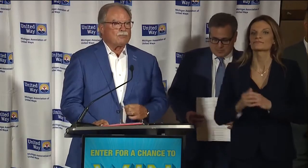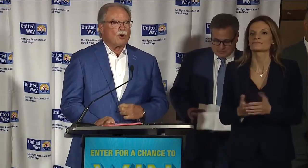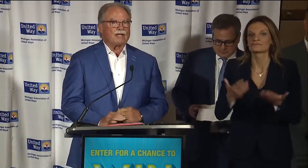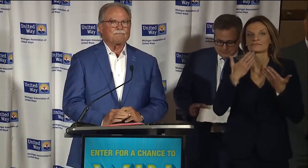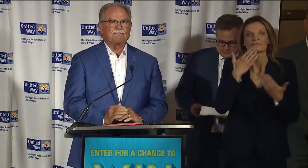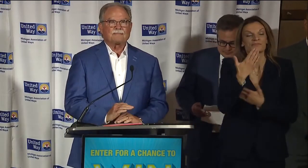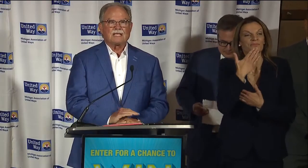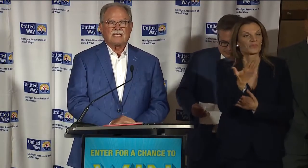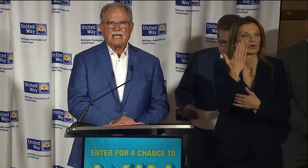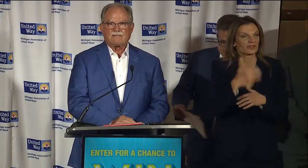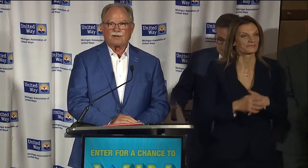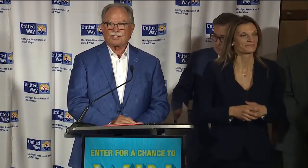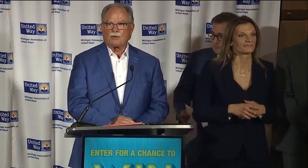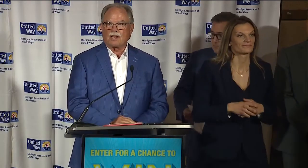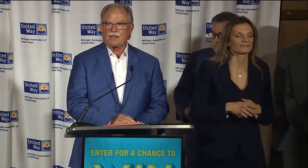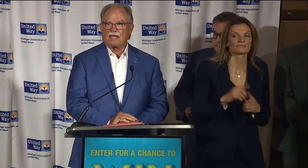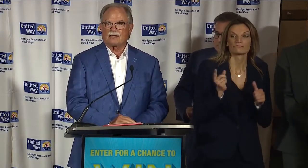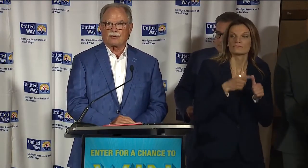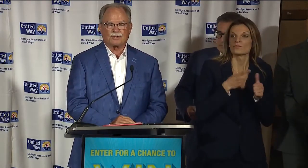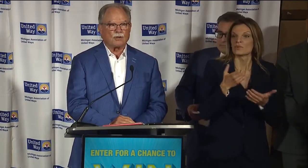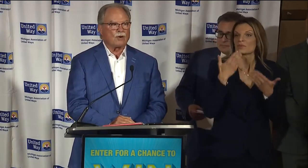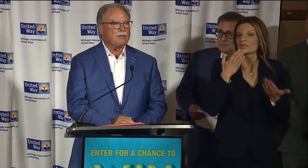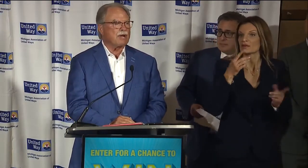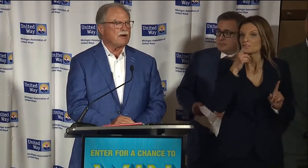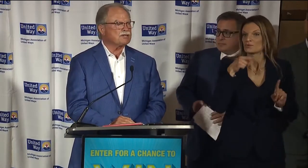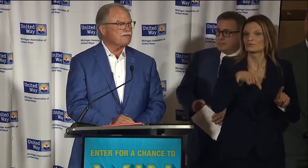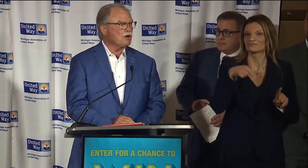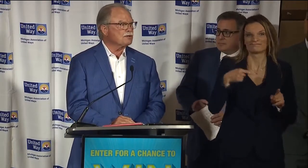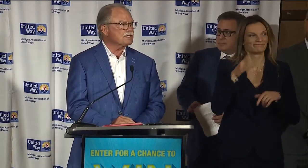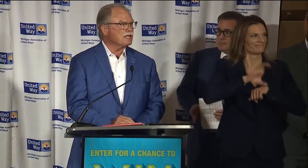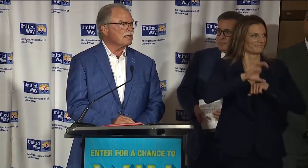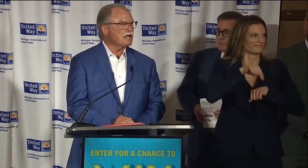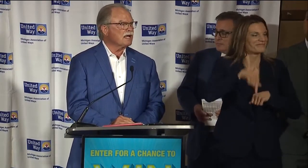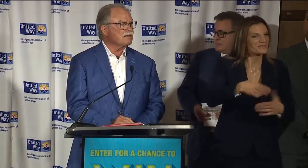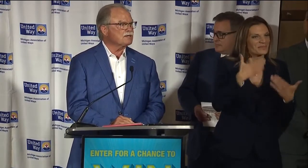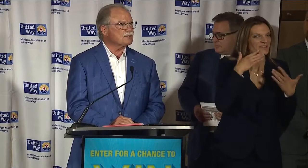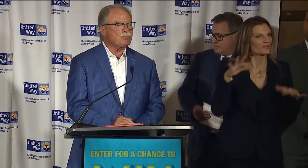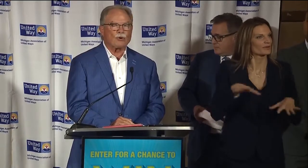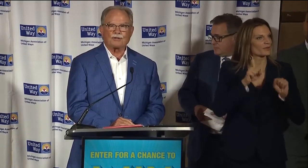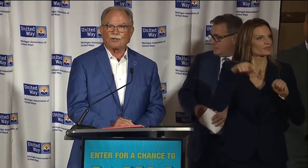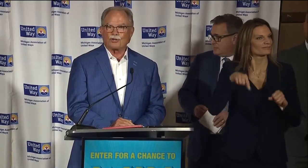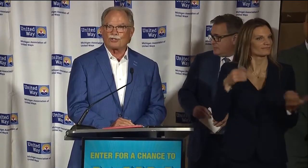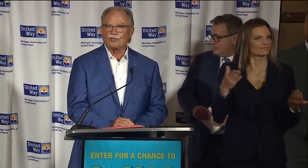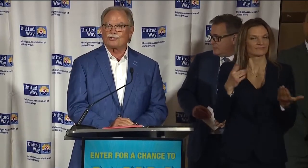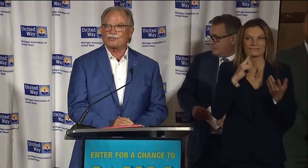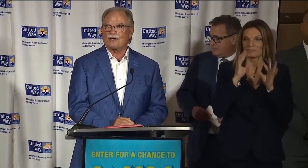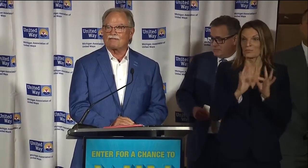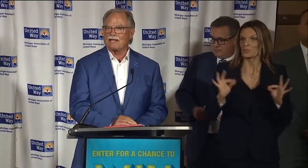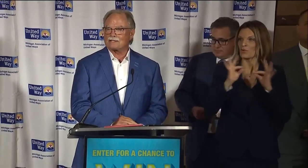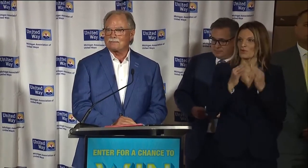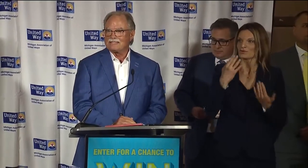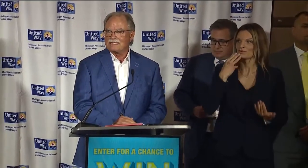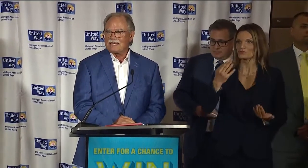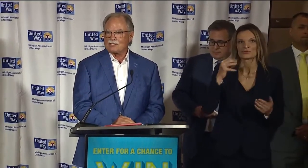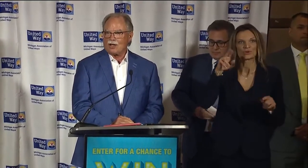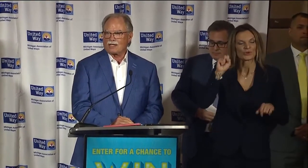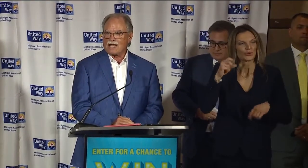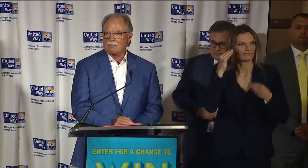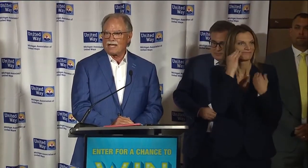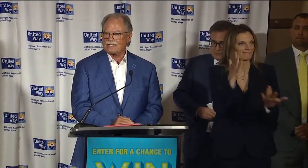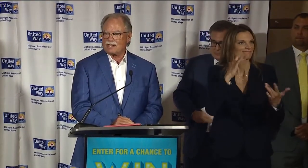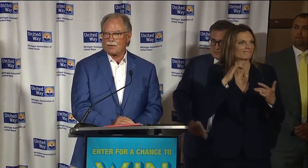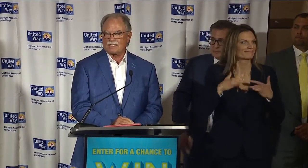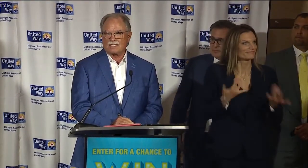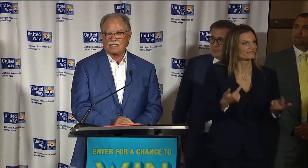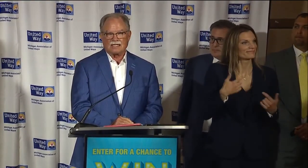Thank you. Good morning. First, I want to thank the Cristo Rey Parish for hosting this important Good News event. As a